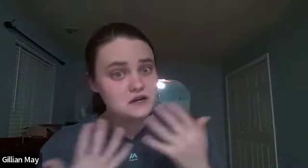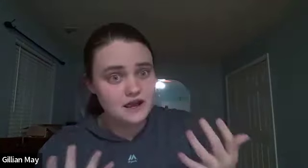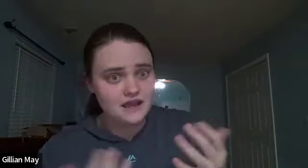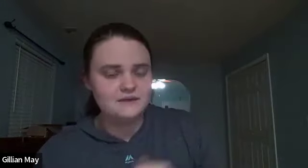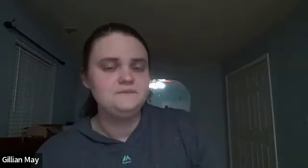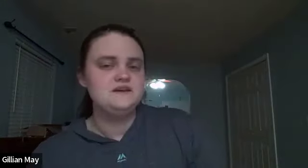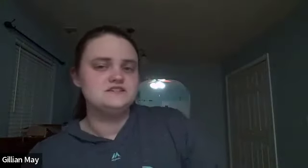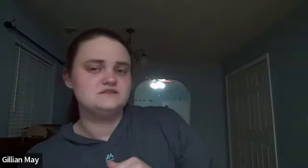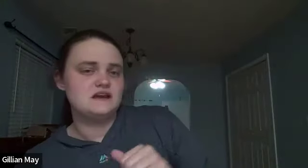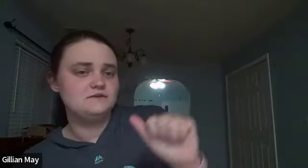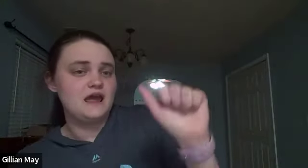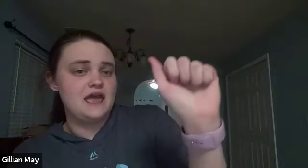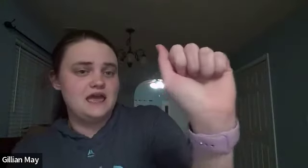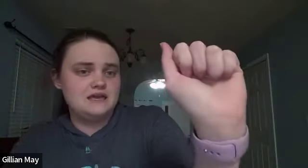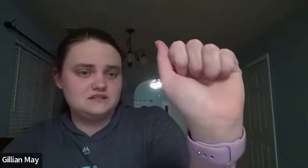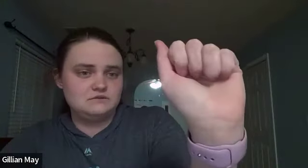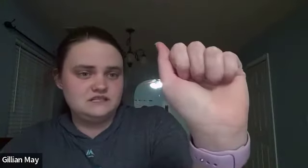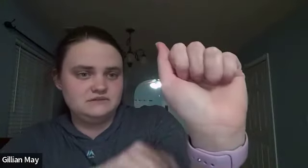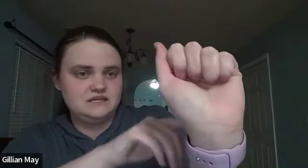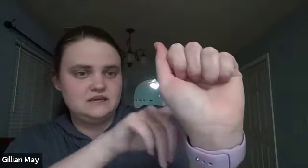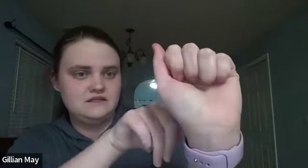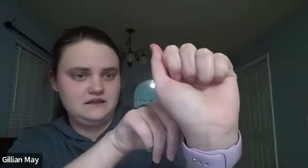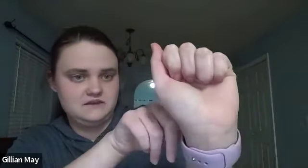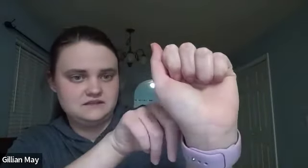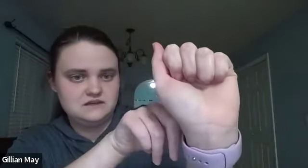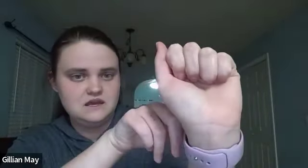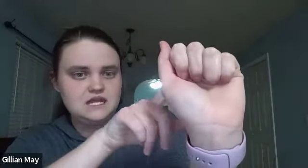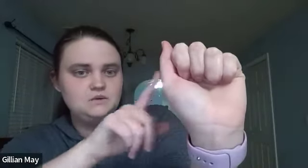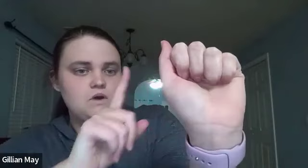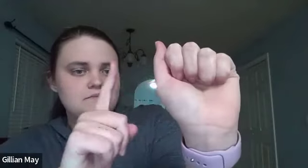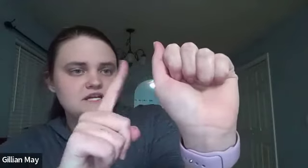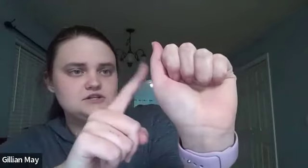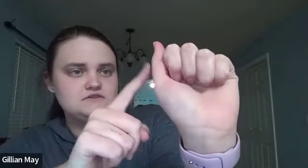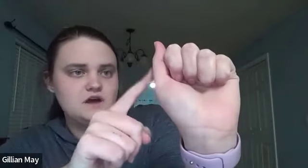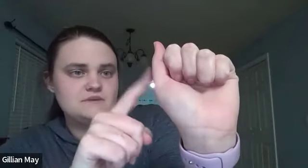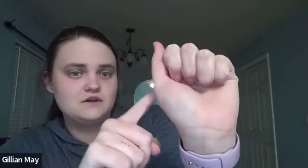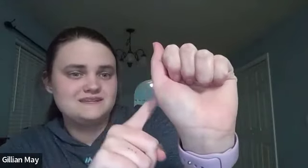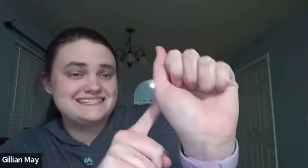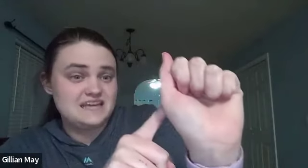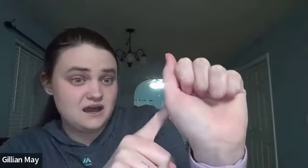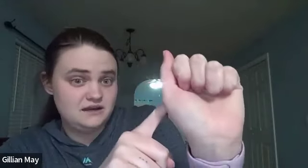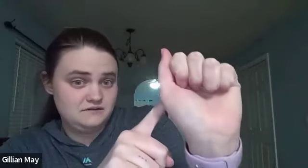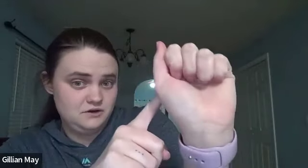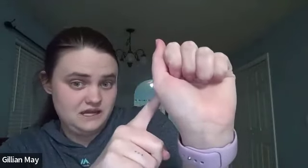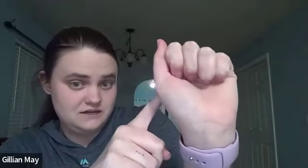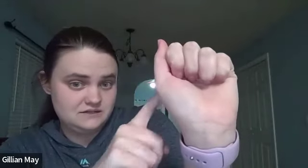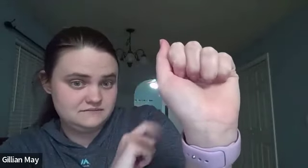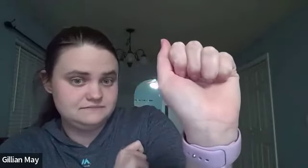letter A. So the sign for A is going to be like this. And you want to make sure your thumb is on the side of your